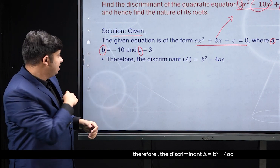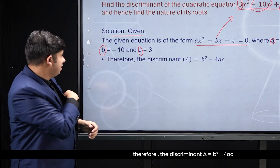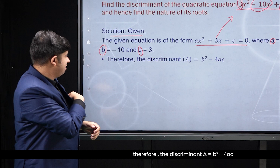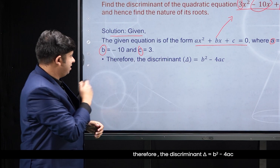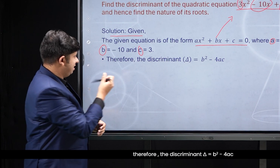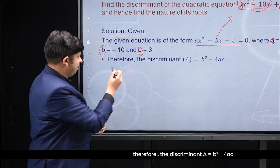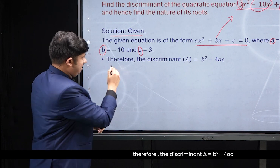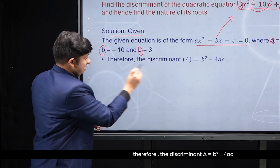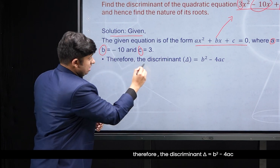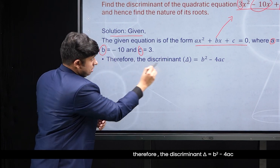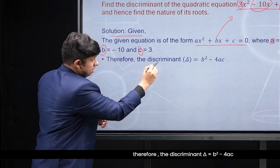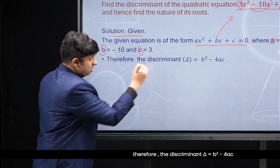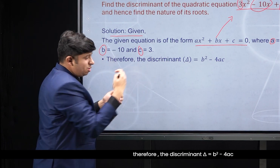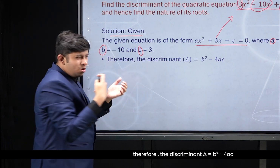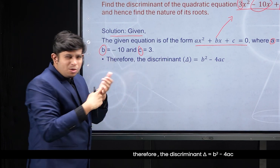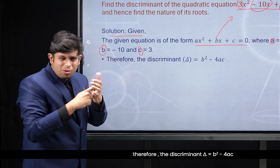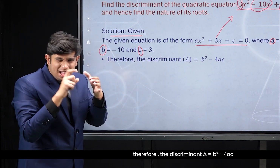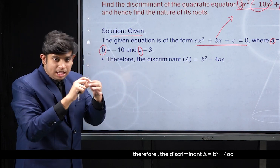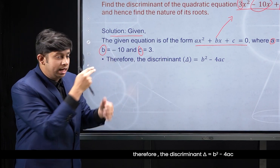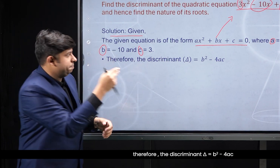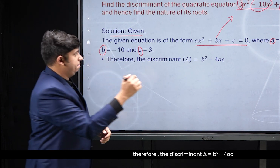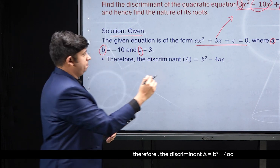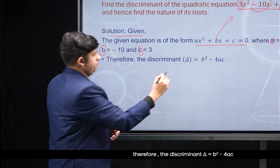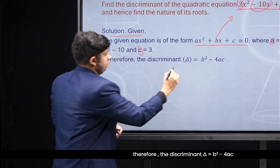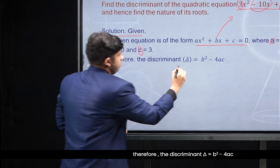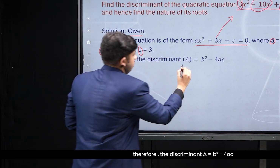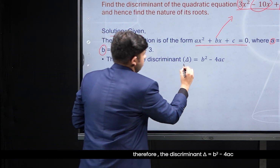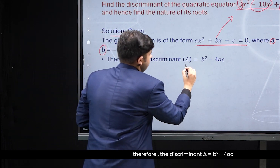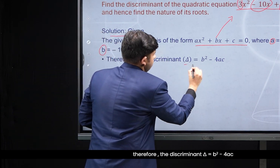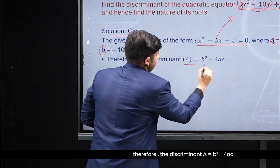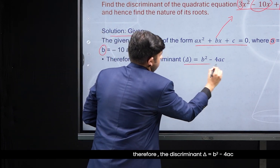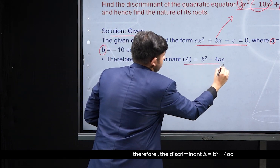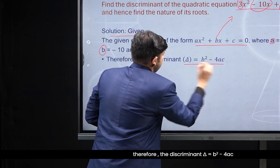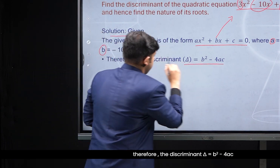Therefore, the discriminant delta is equal to b square minus 4ac.